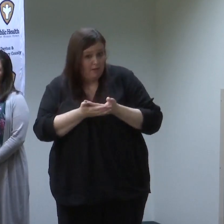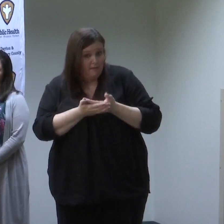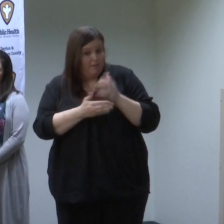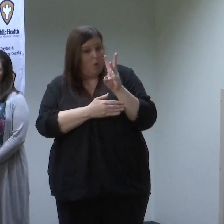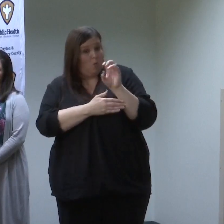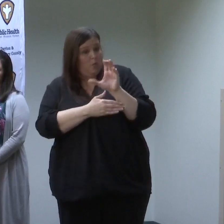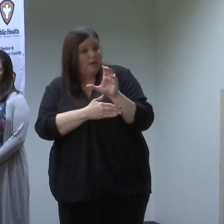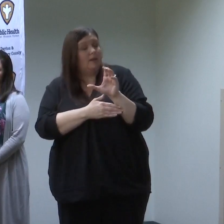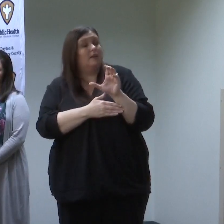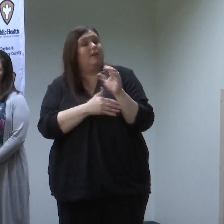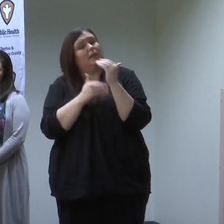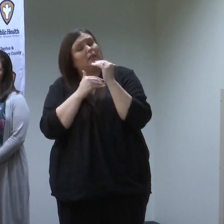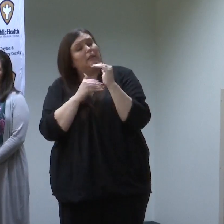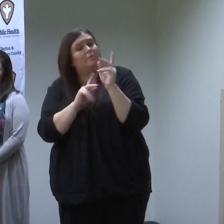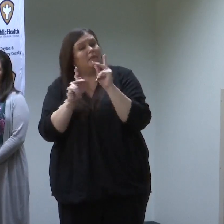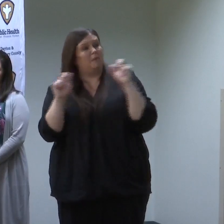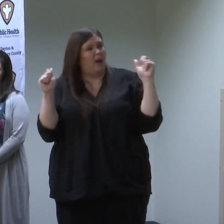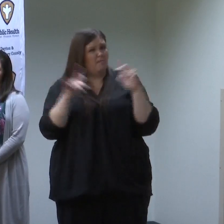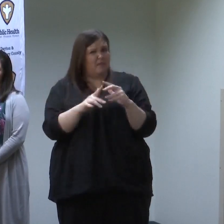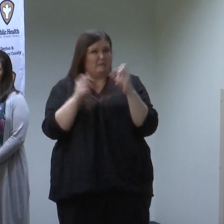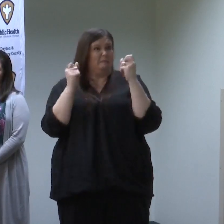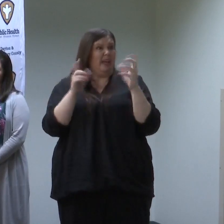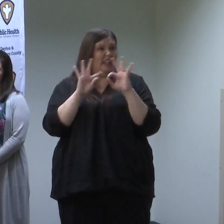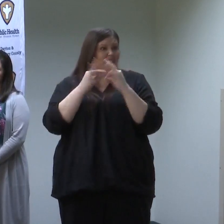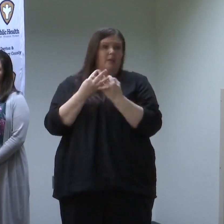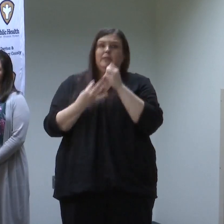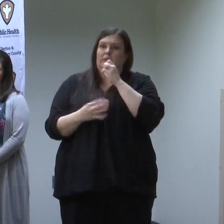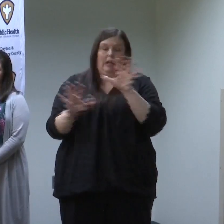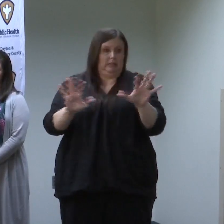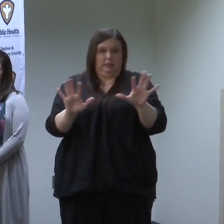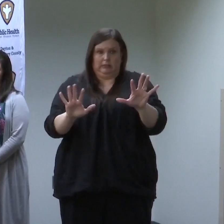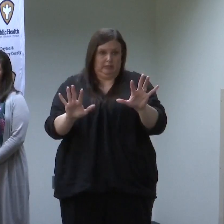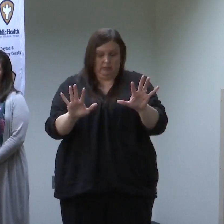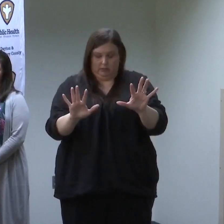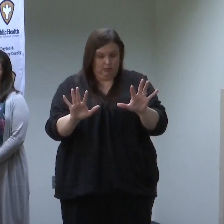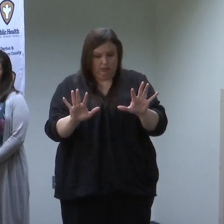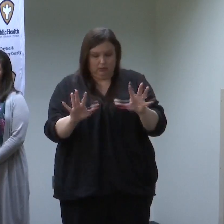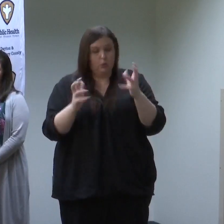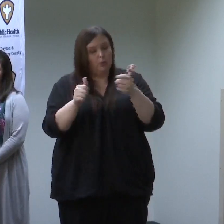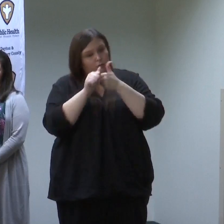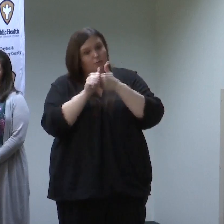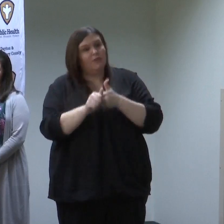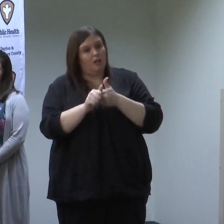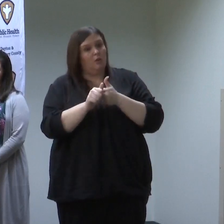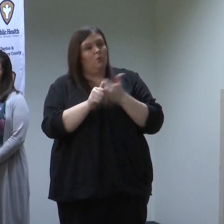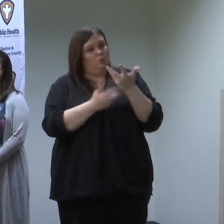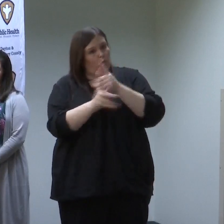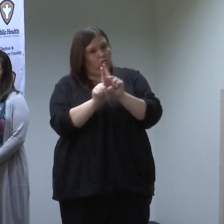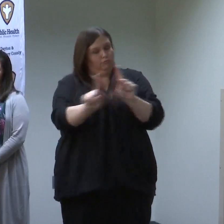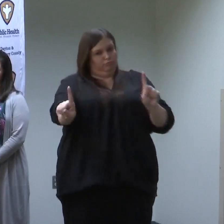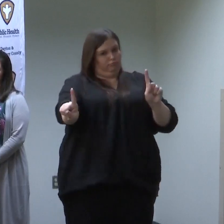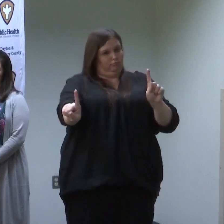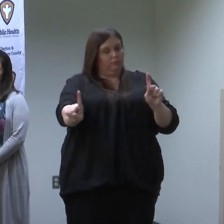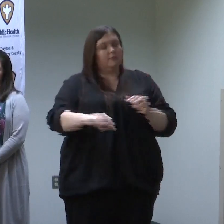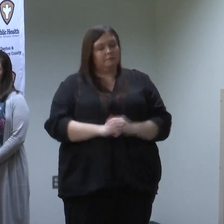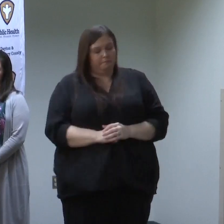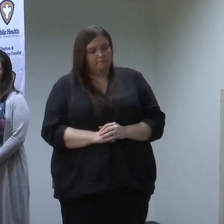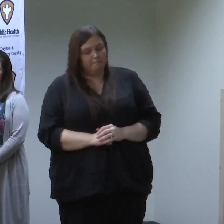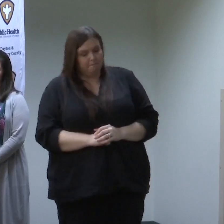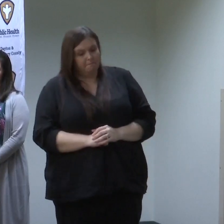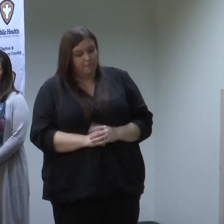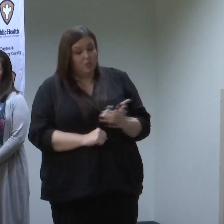to limit the number of individuals that come for that visit. So we're really trying to adhere to the social distancing measures. So as